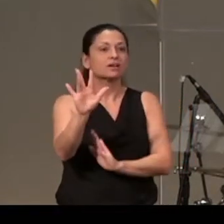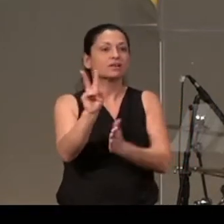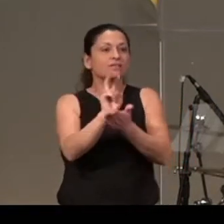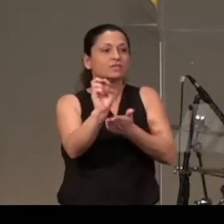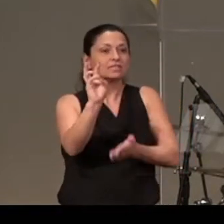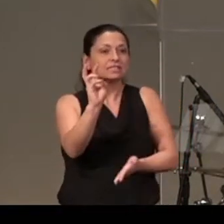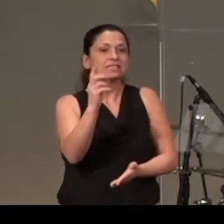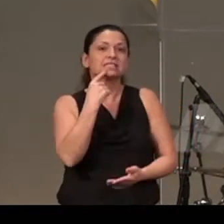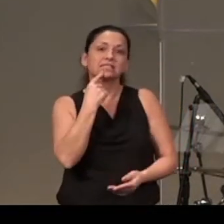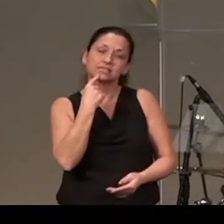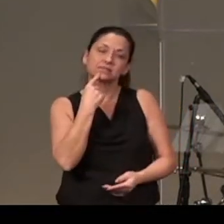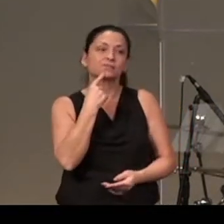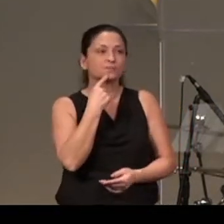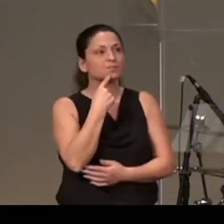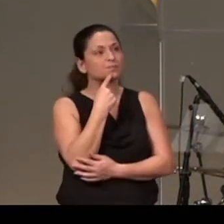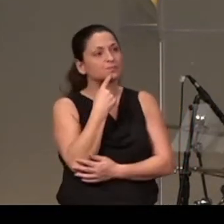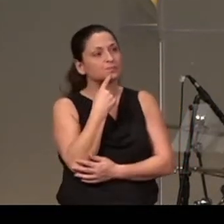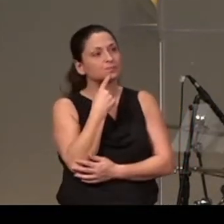6,